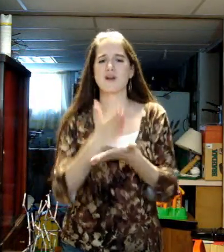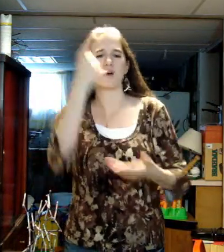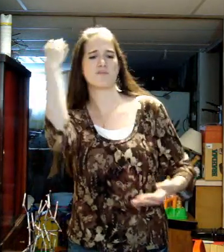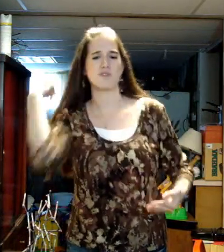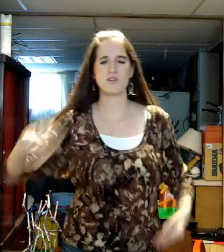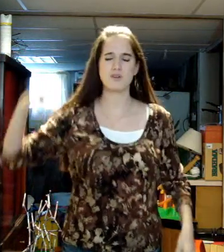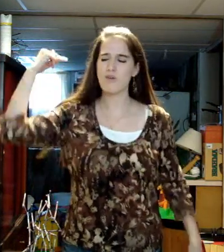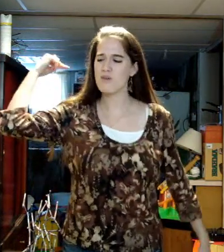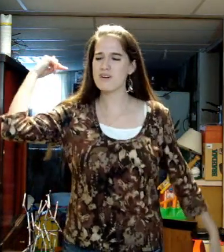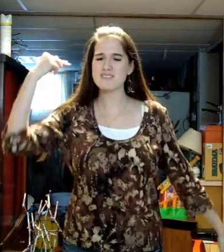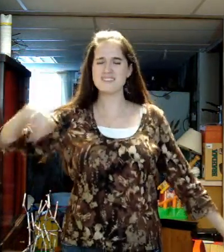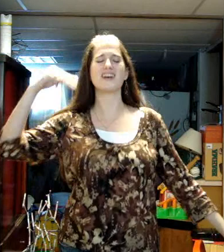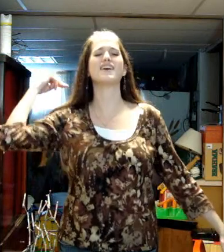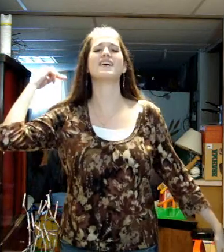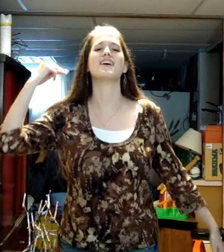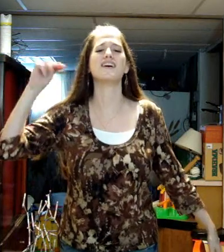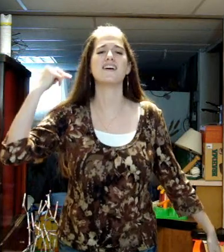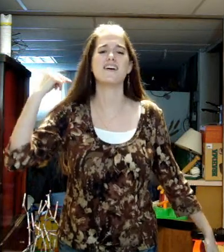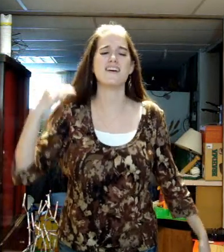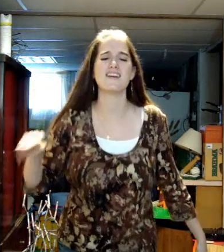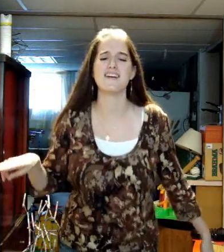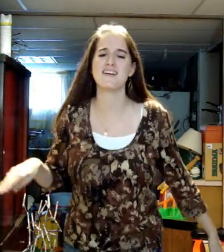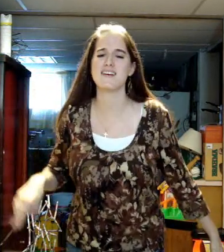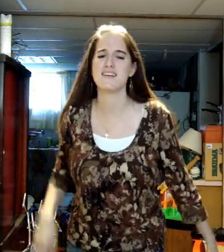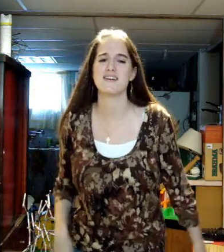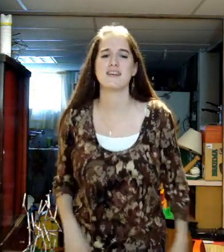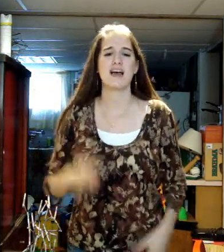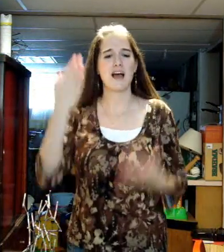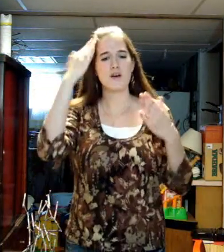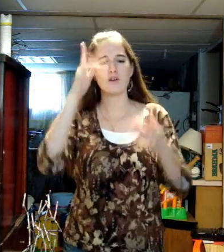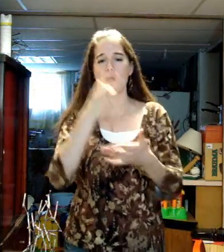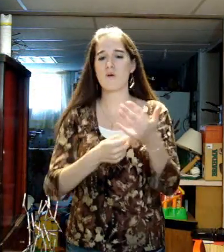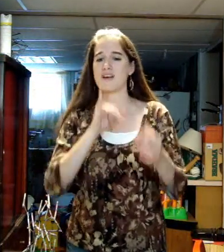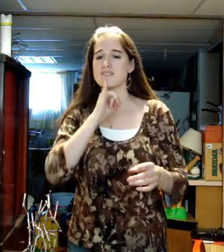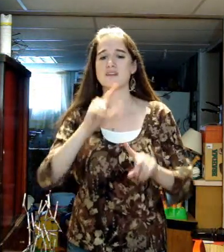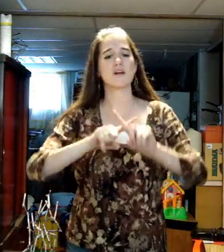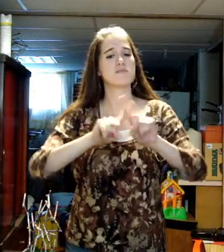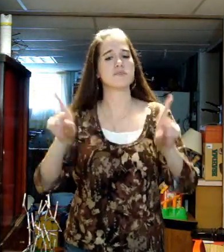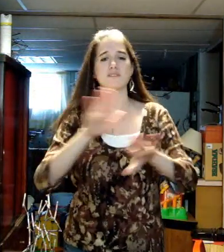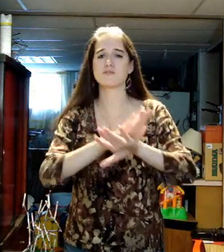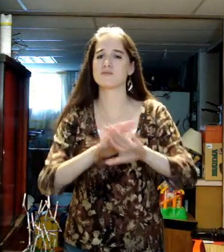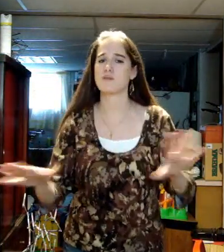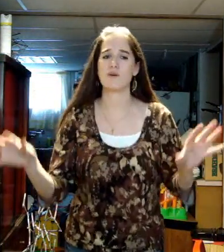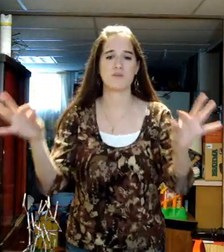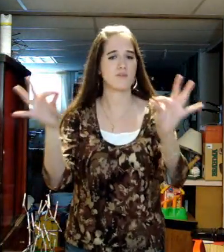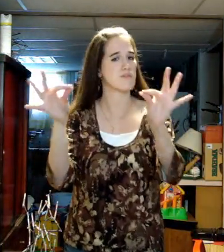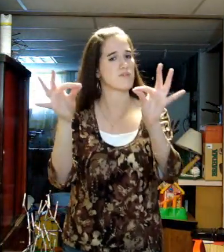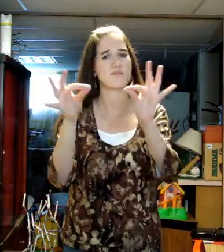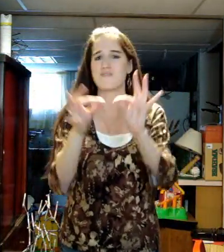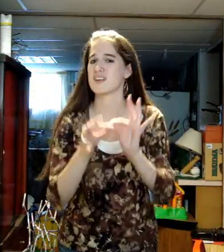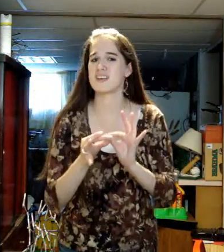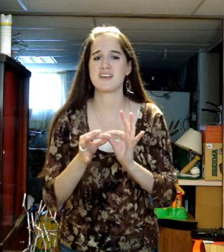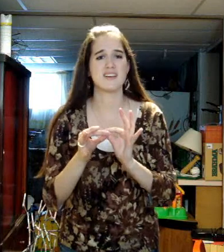someone turn the lights I don't know where it is But I just don't feel